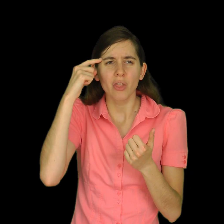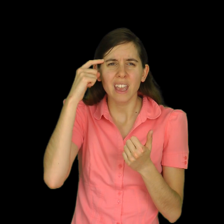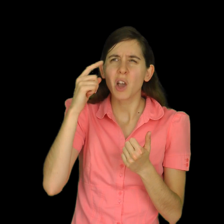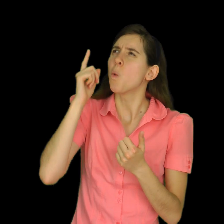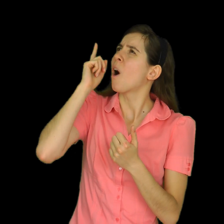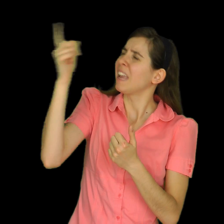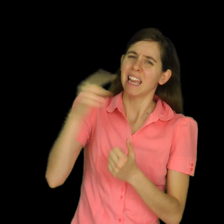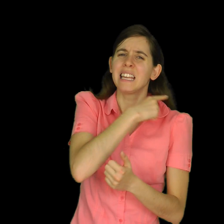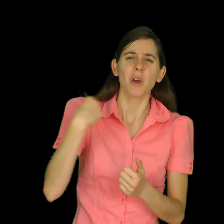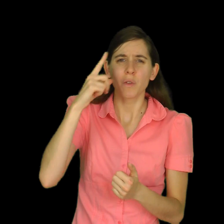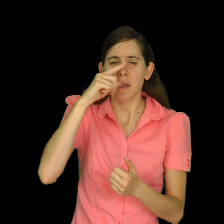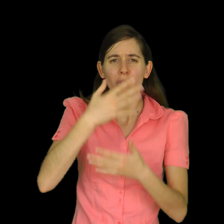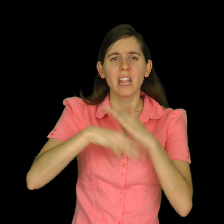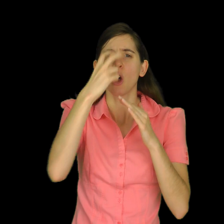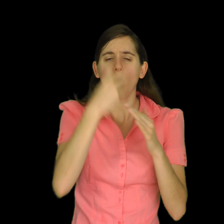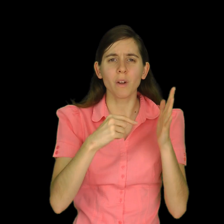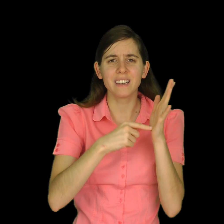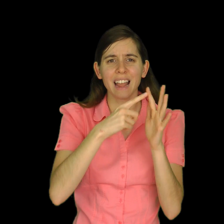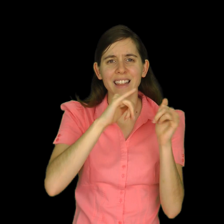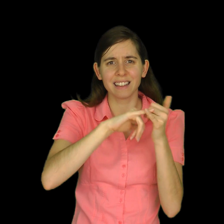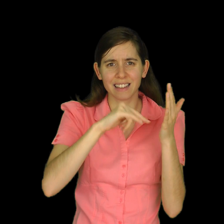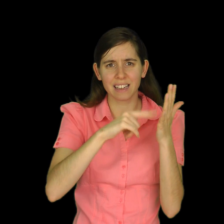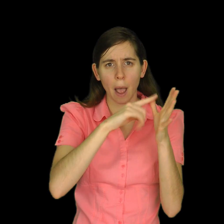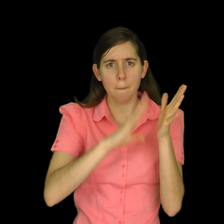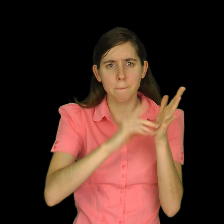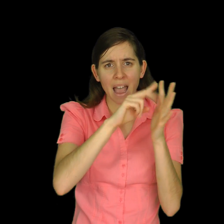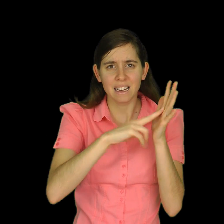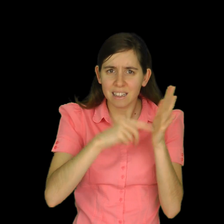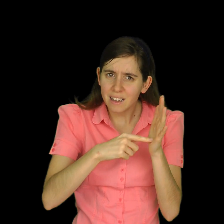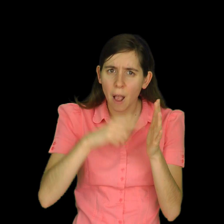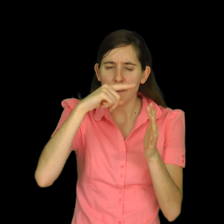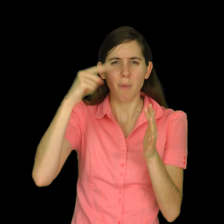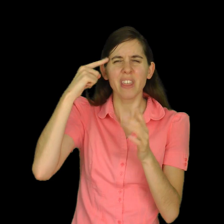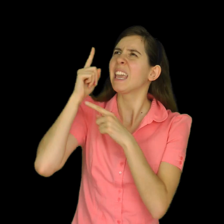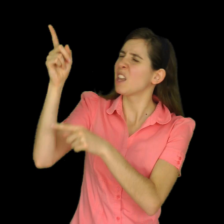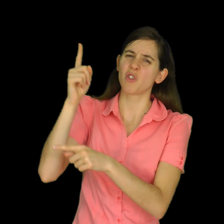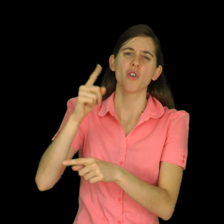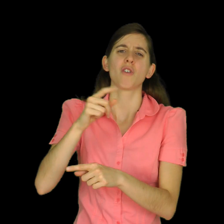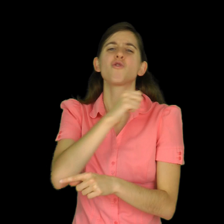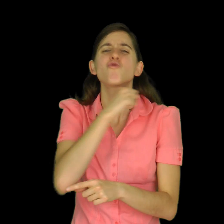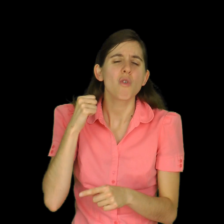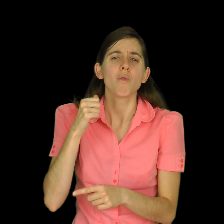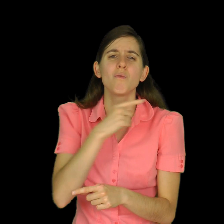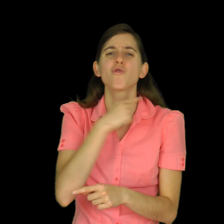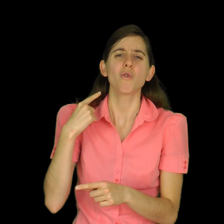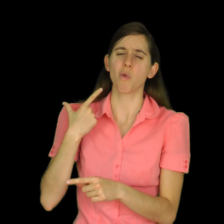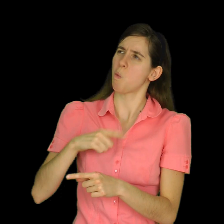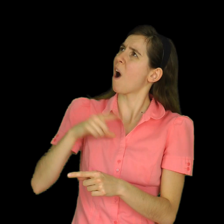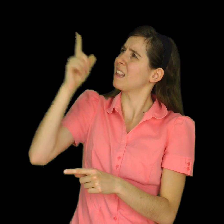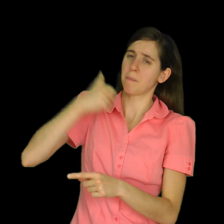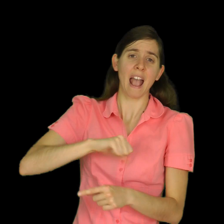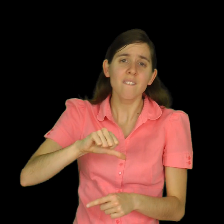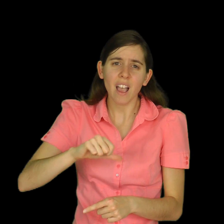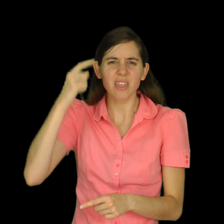destroying people in the Old Testament. It's really easy for people to say, oh, God was so cruel. How could God do that? And they act as though God